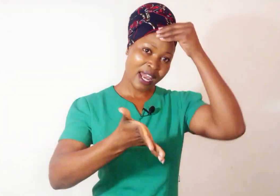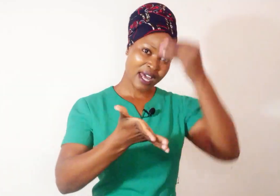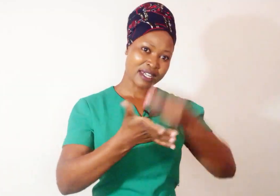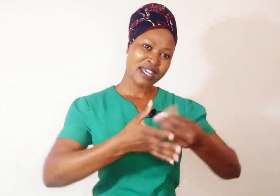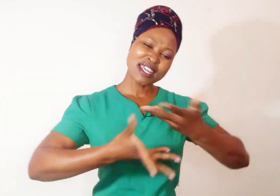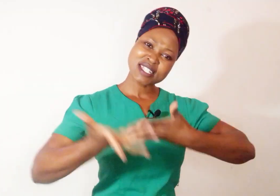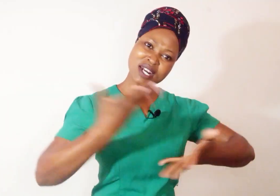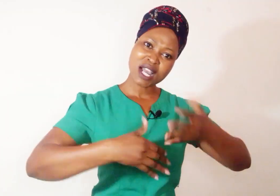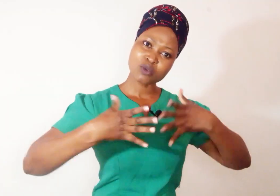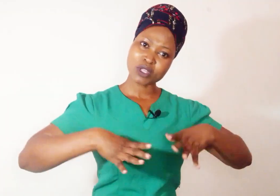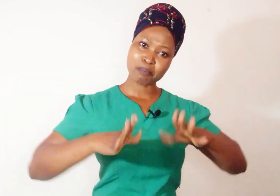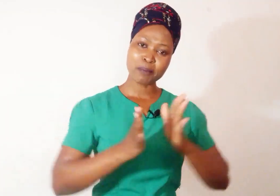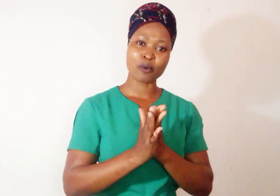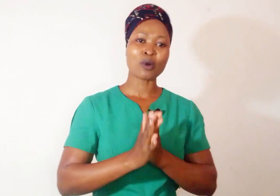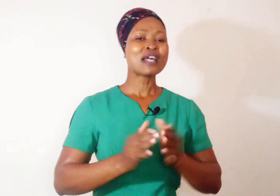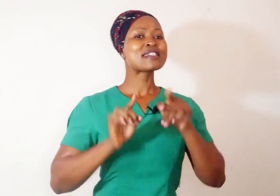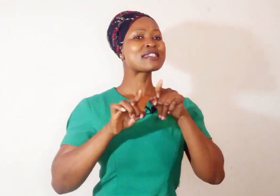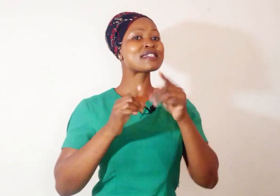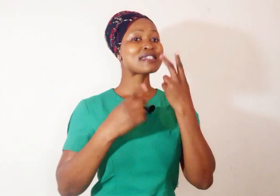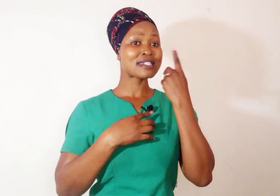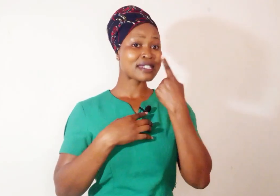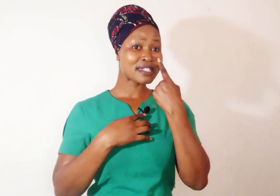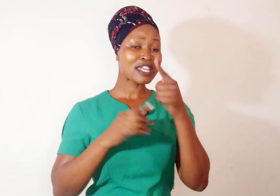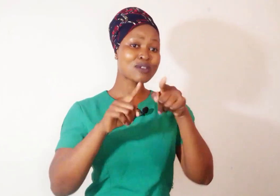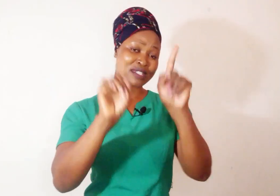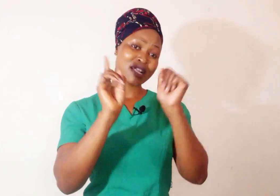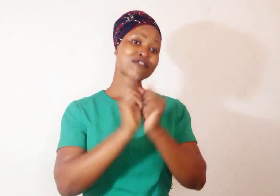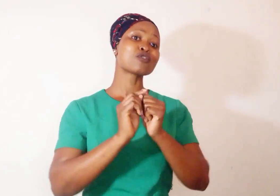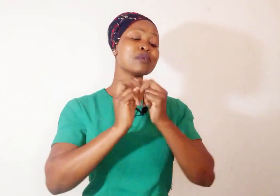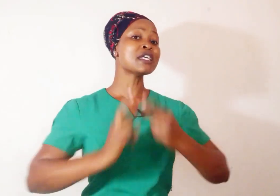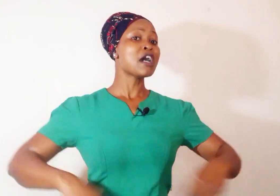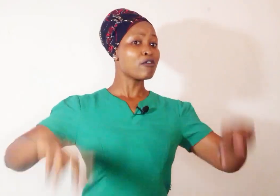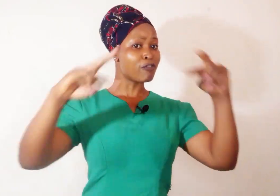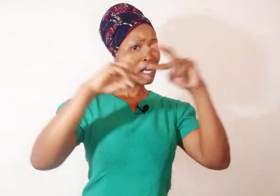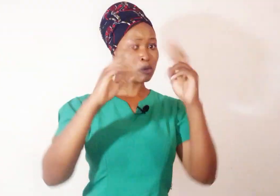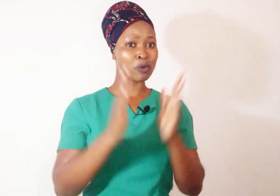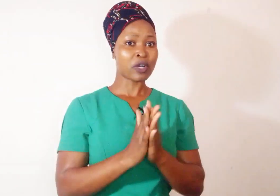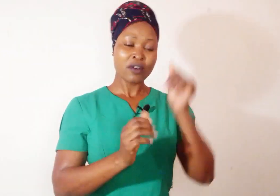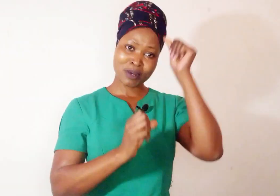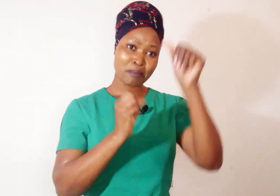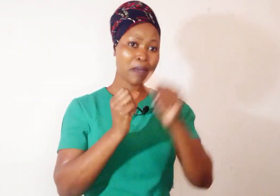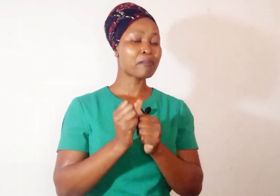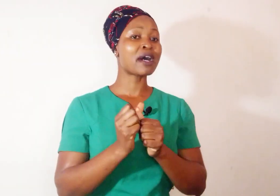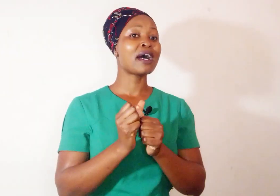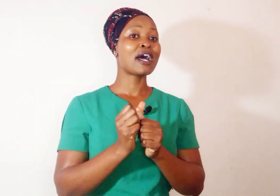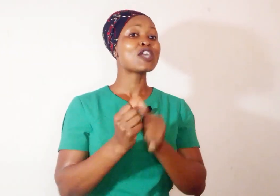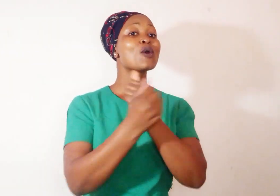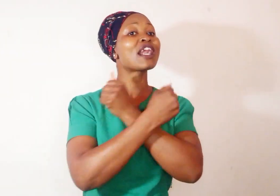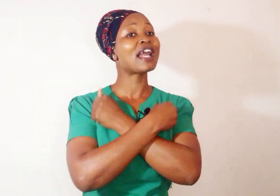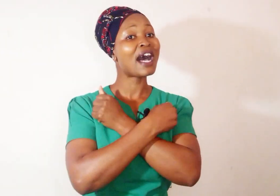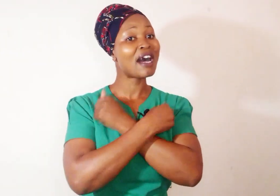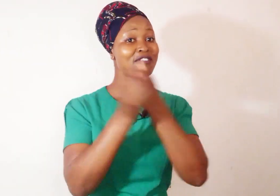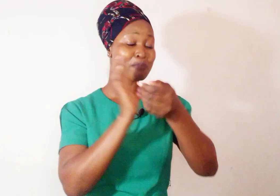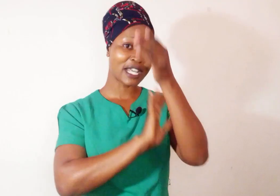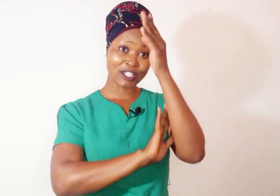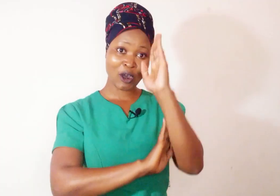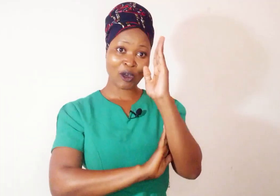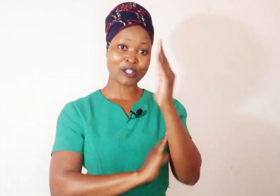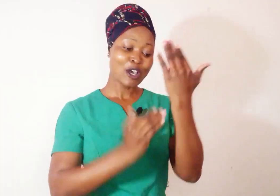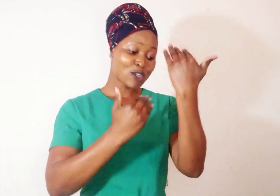learn, interact with the people. See yourself to be valuable. Remember, you are loved by God. You are